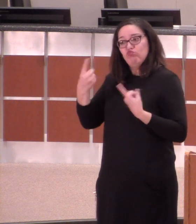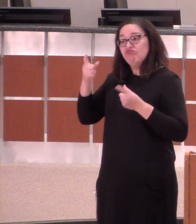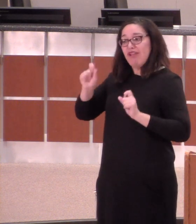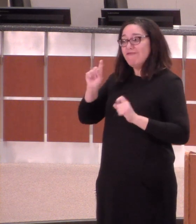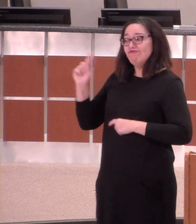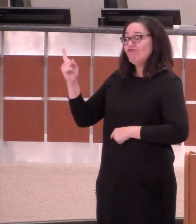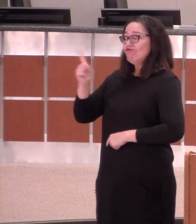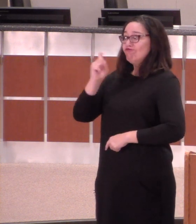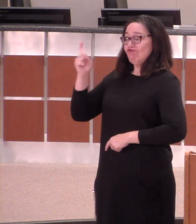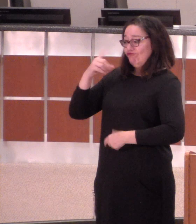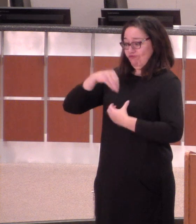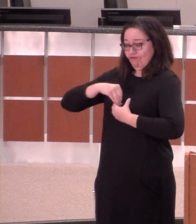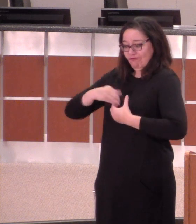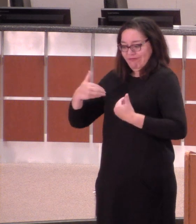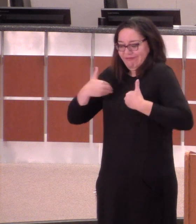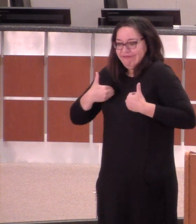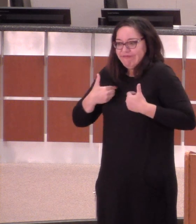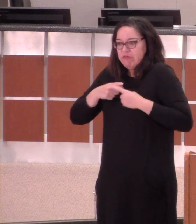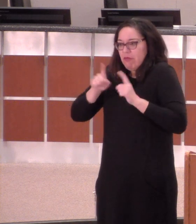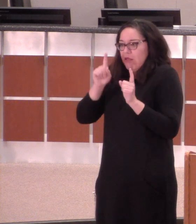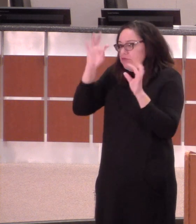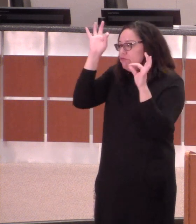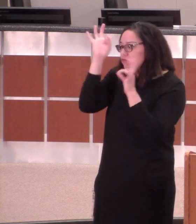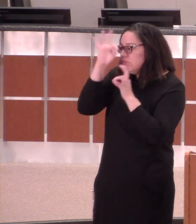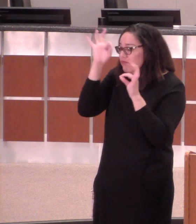know. We have several employees